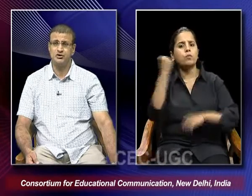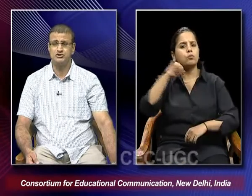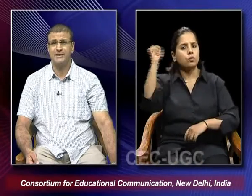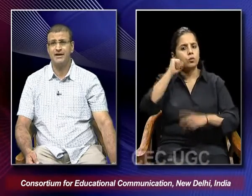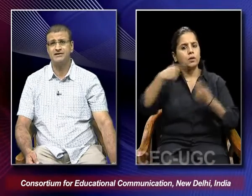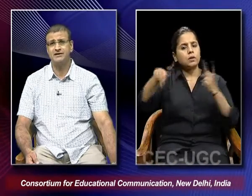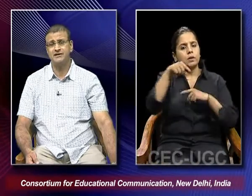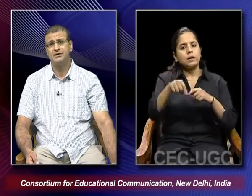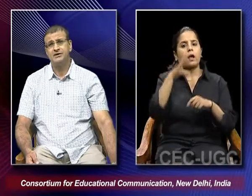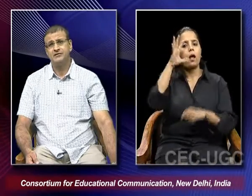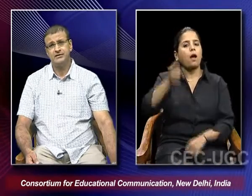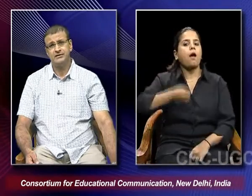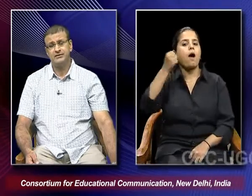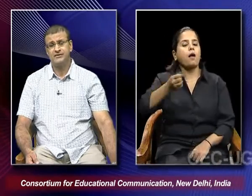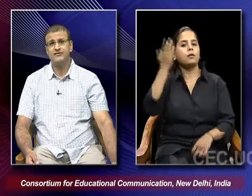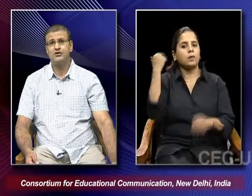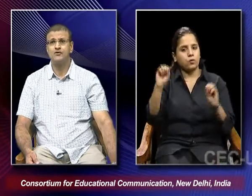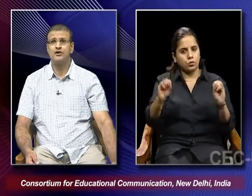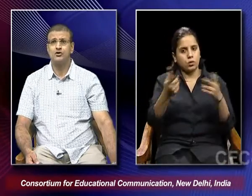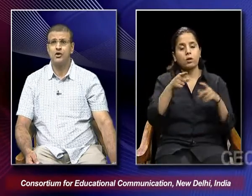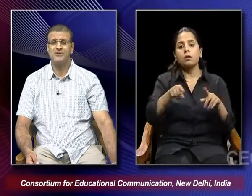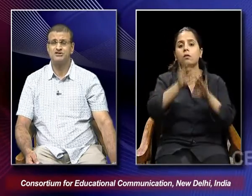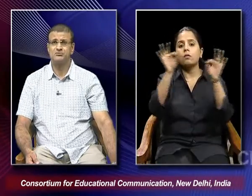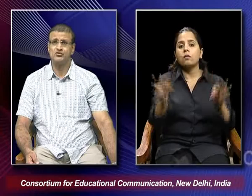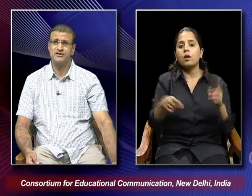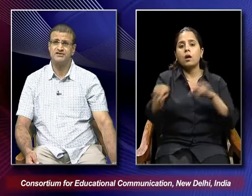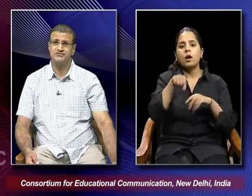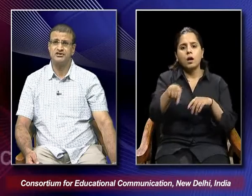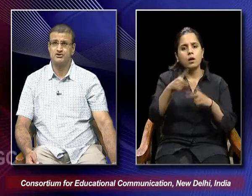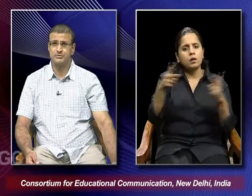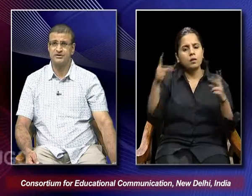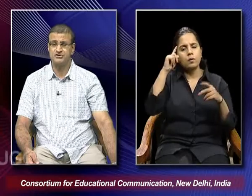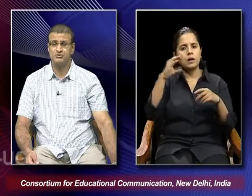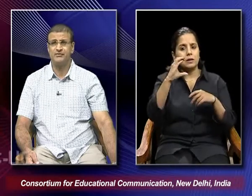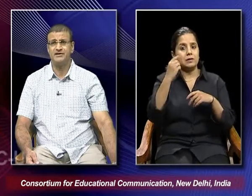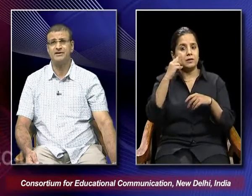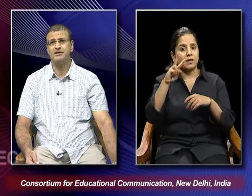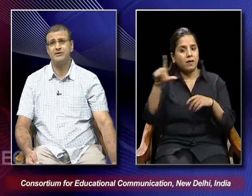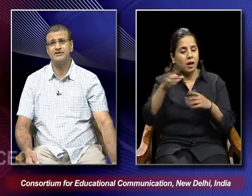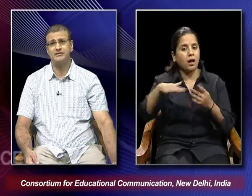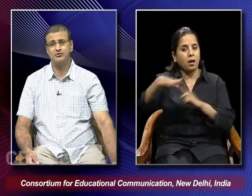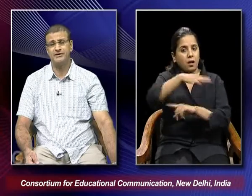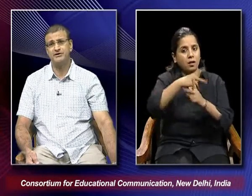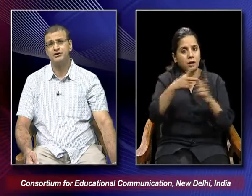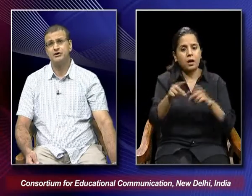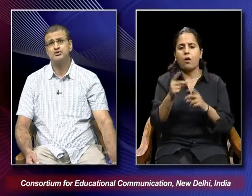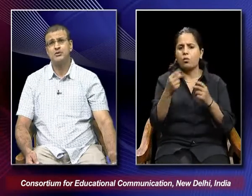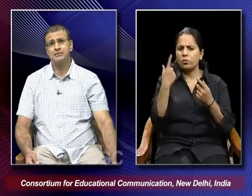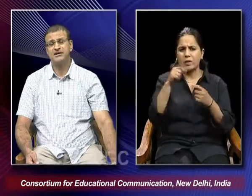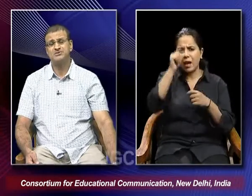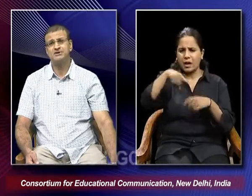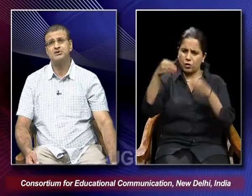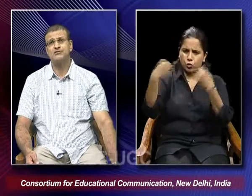were launched by Gandhi in the framework of the non-cooperation movement, civil disobedience movement and the Quit India movement. So